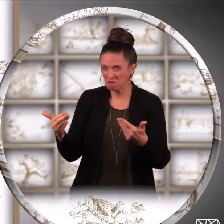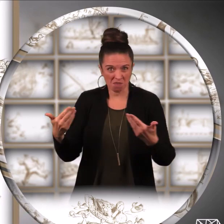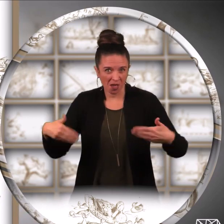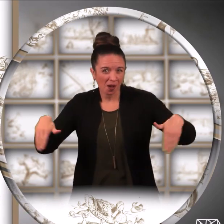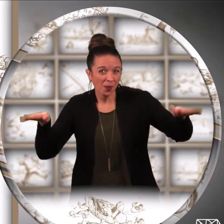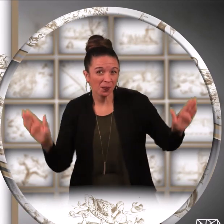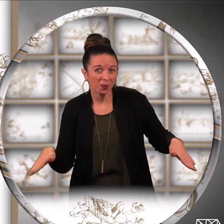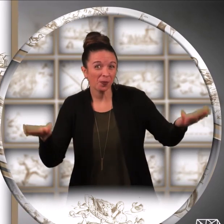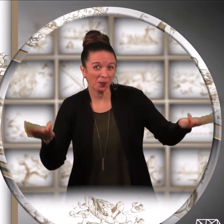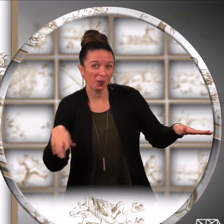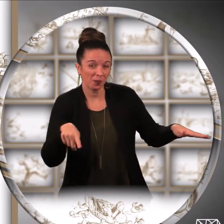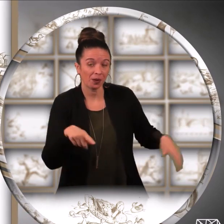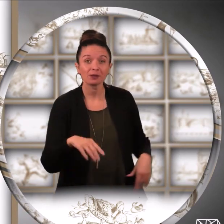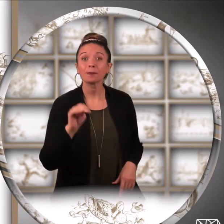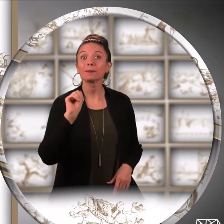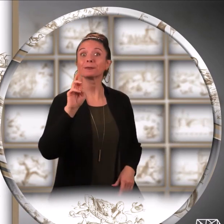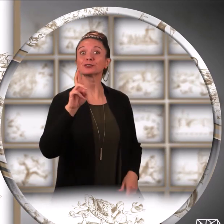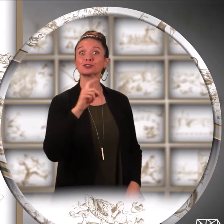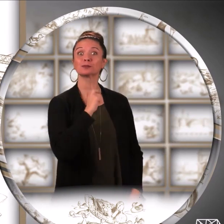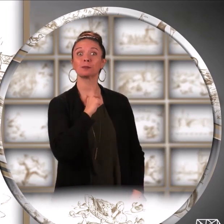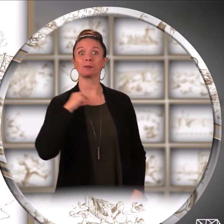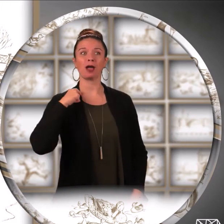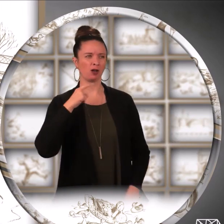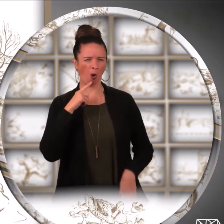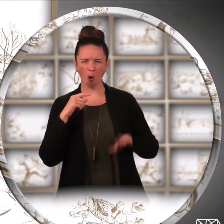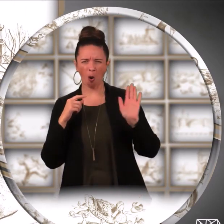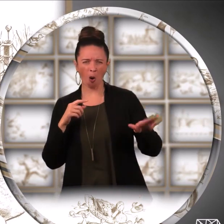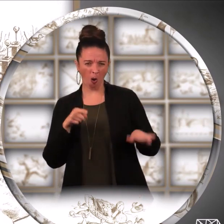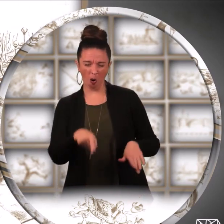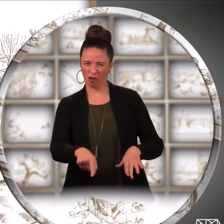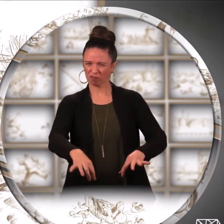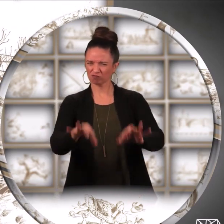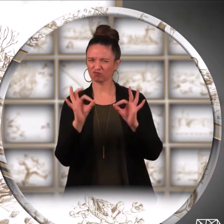So down they flapped.